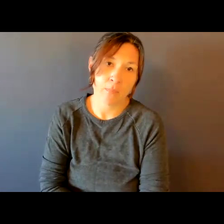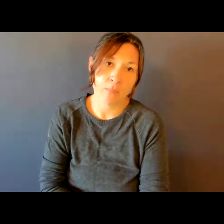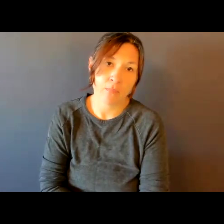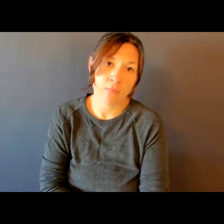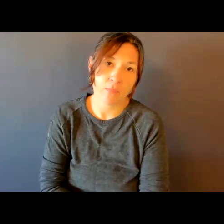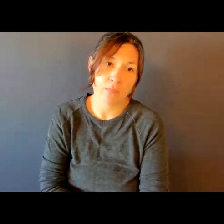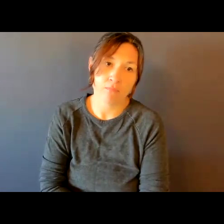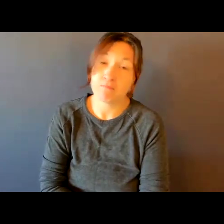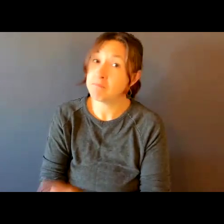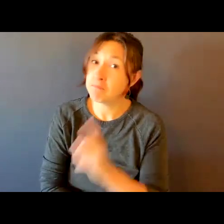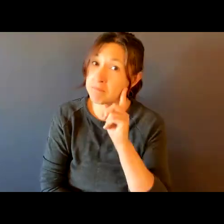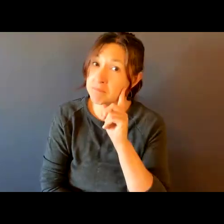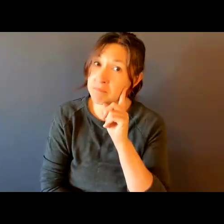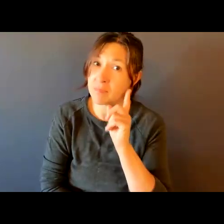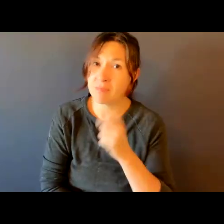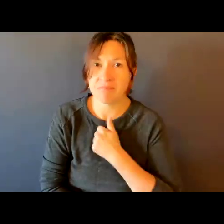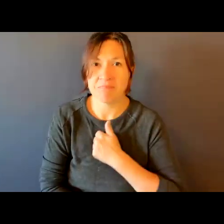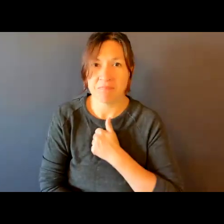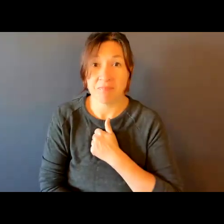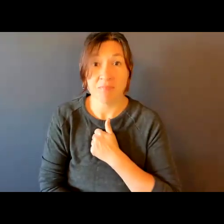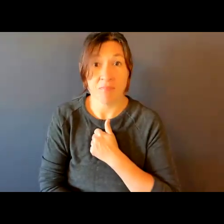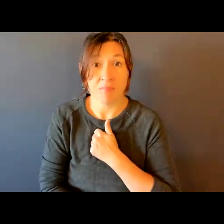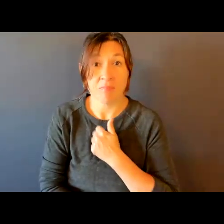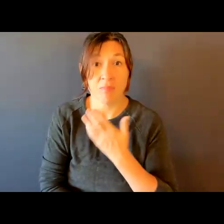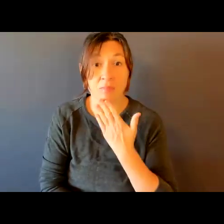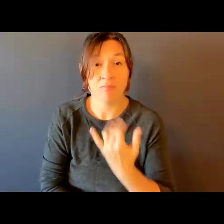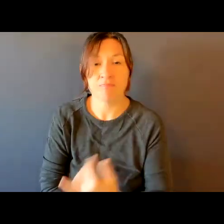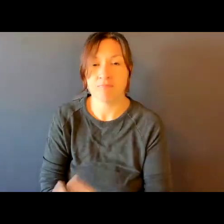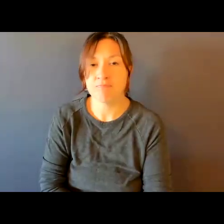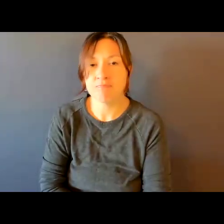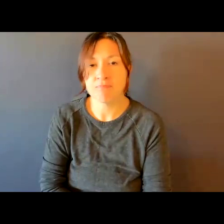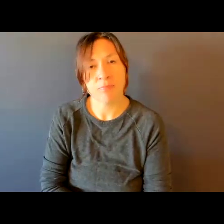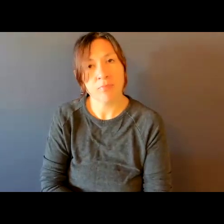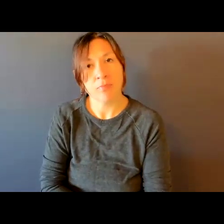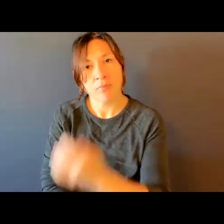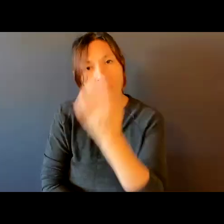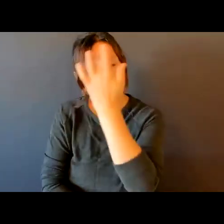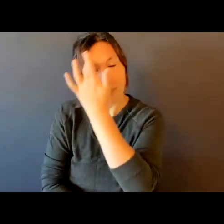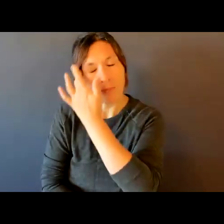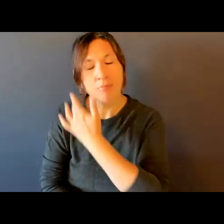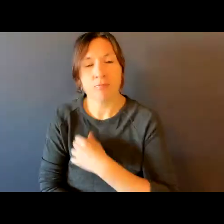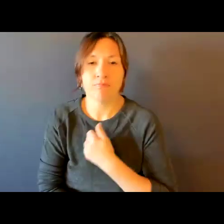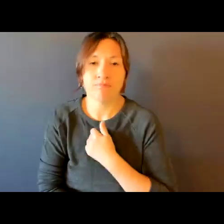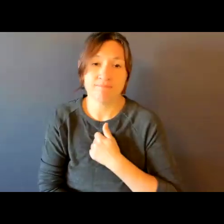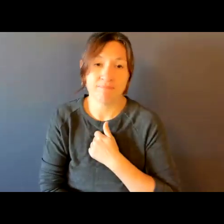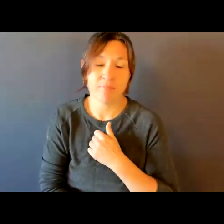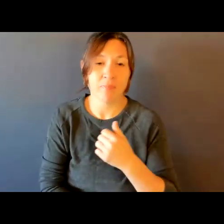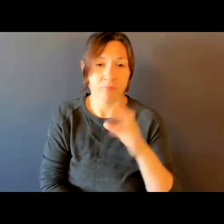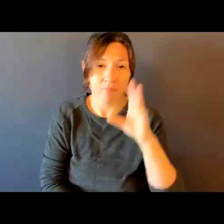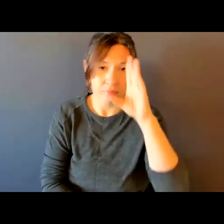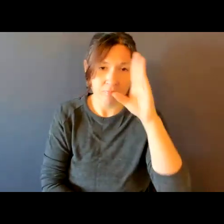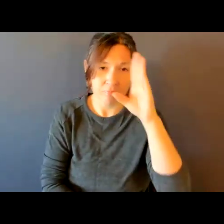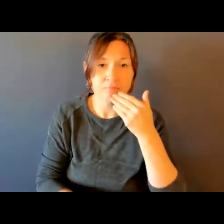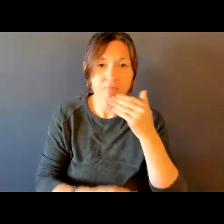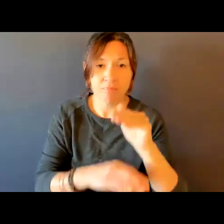Thank you. We can't hear you. Sorry, No. am I good now? Thank you, Keandra. Apologies. Good evening, members of the school committee.